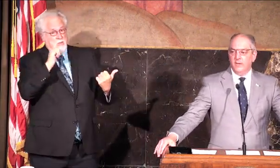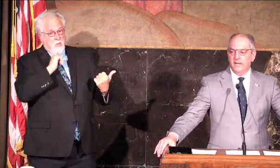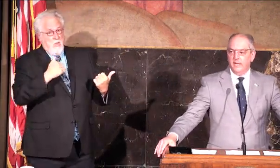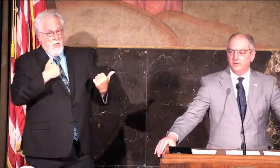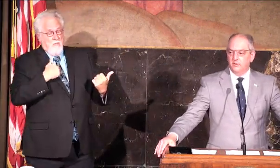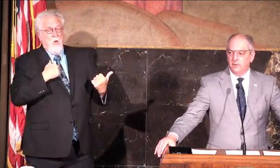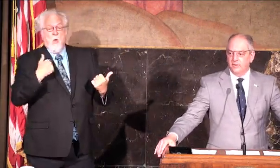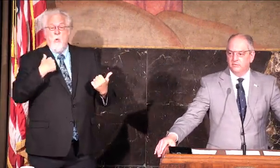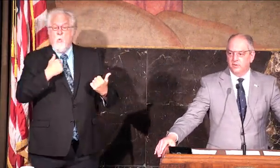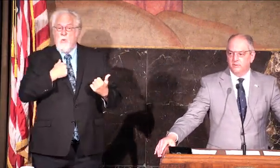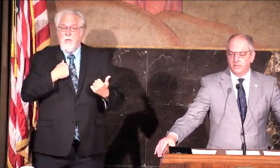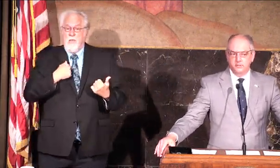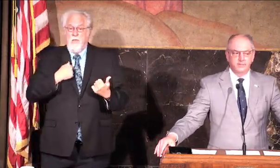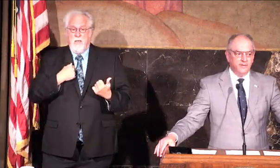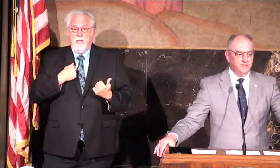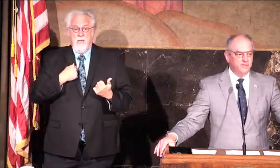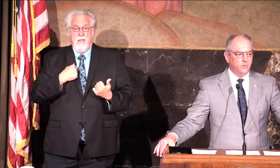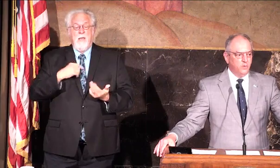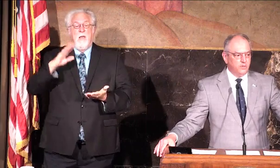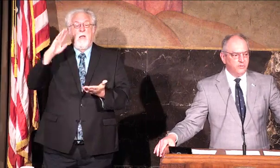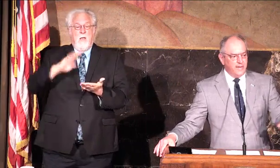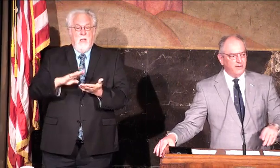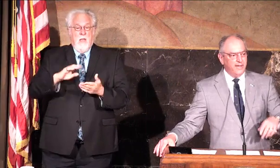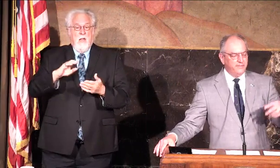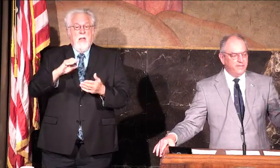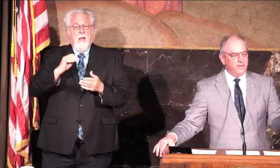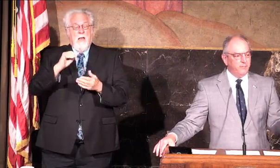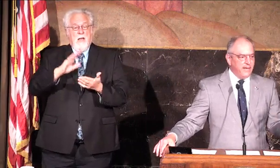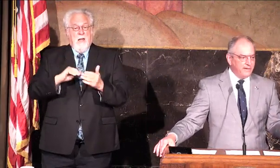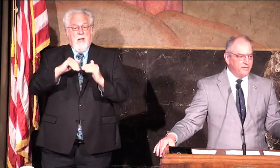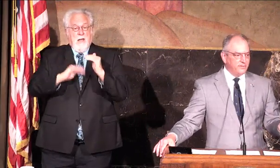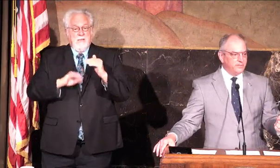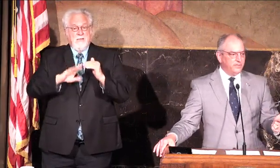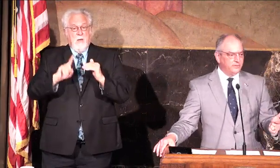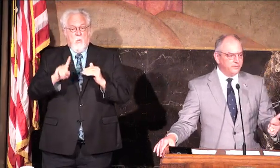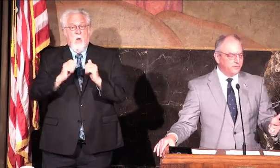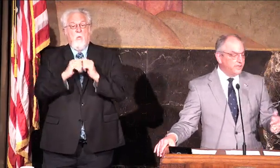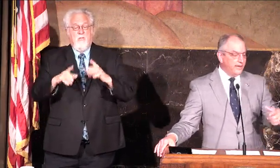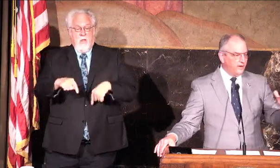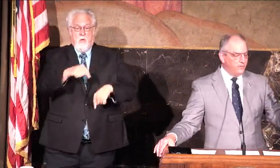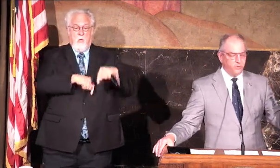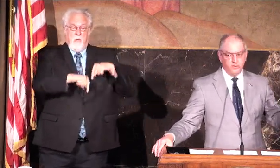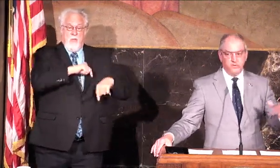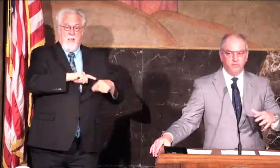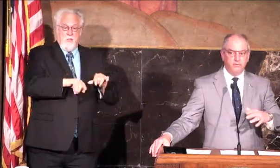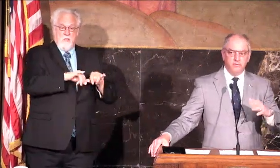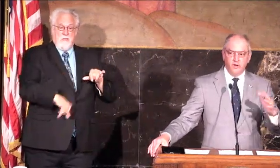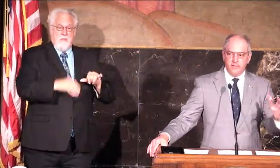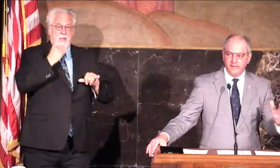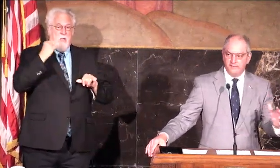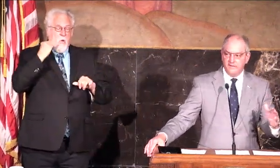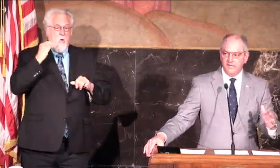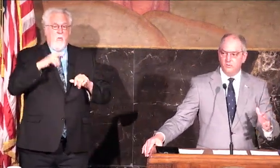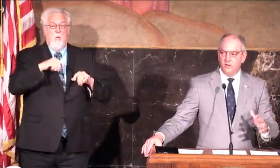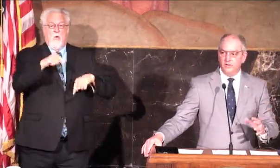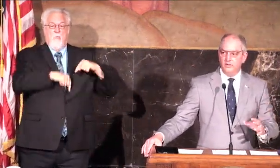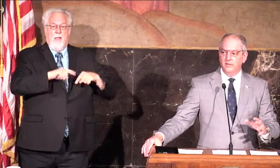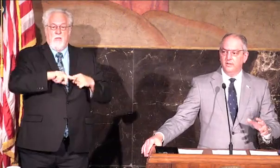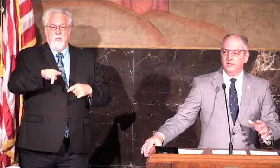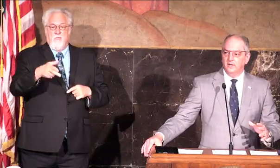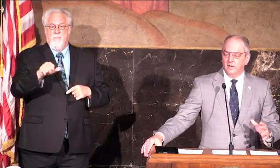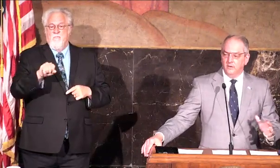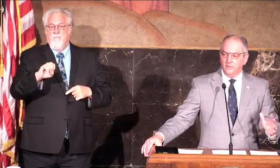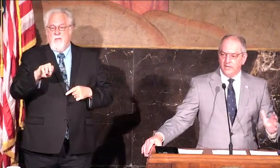that we can get to a rate of transmission of less than 1 without having to go back to a shelter or stay-at-home order or go back to phase